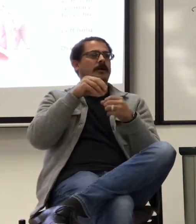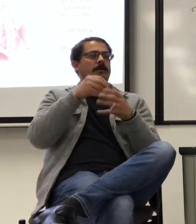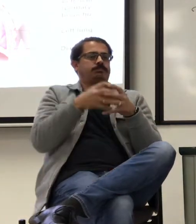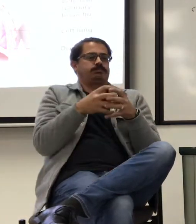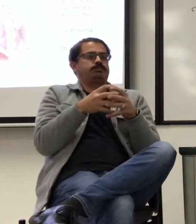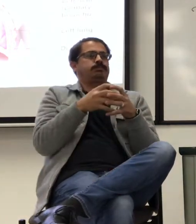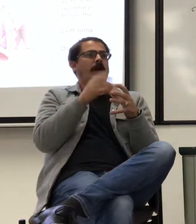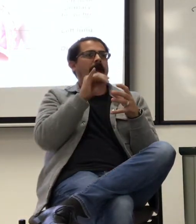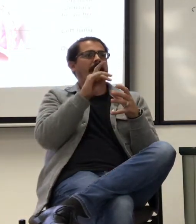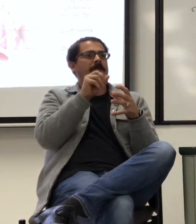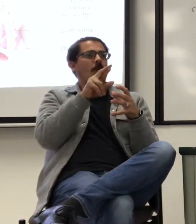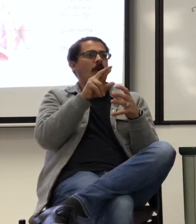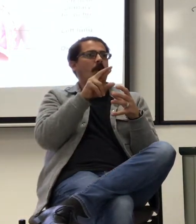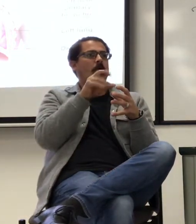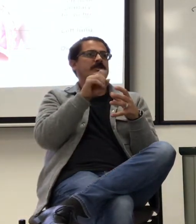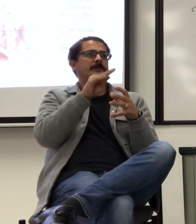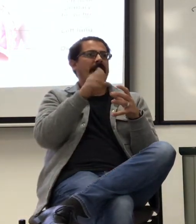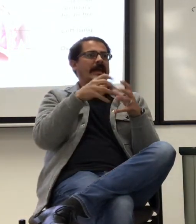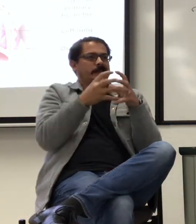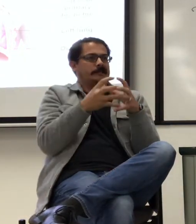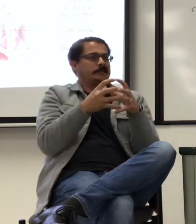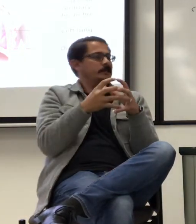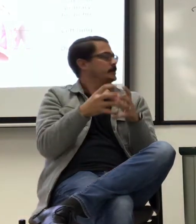line that area.